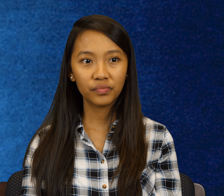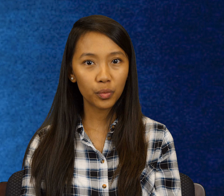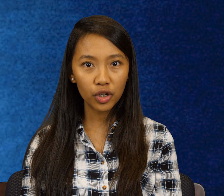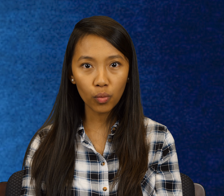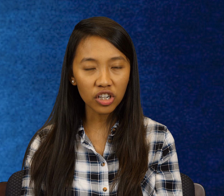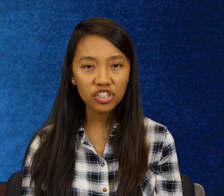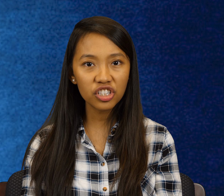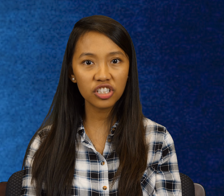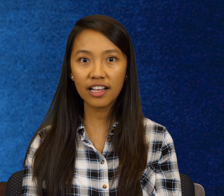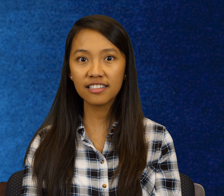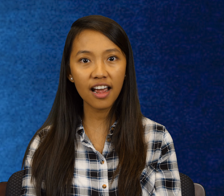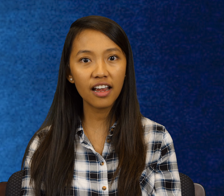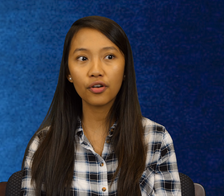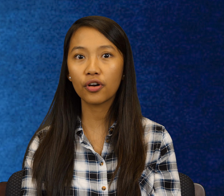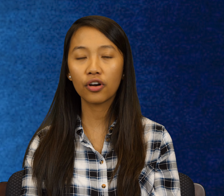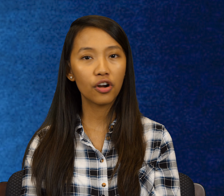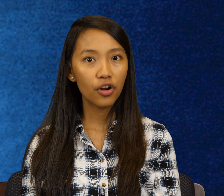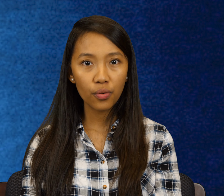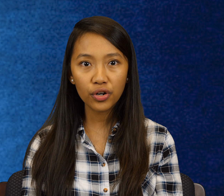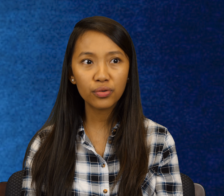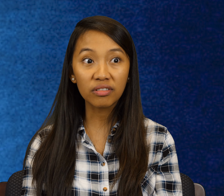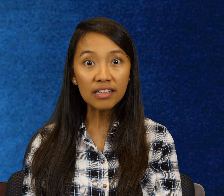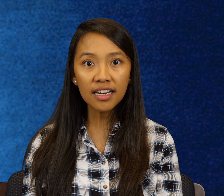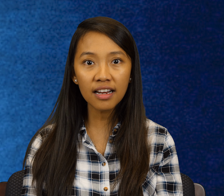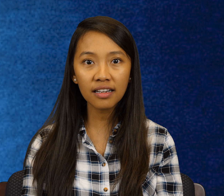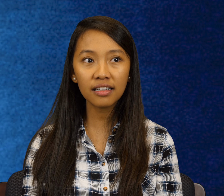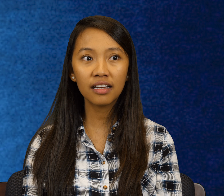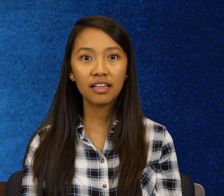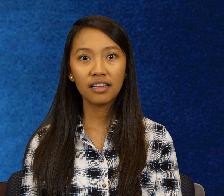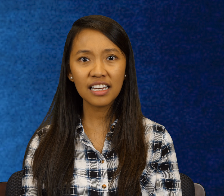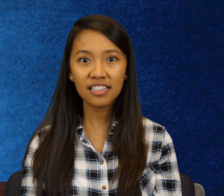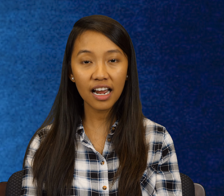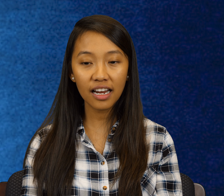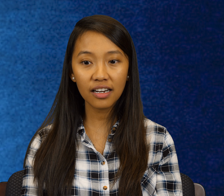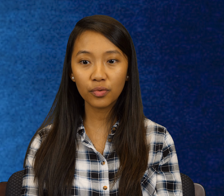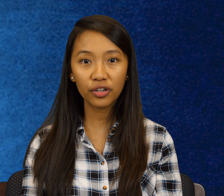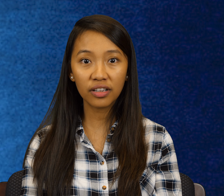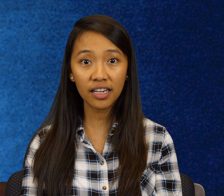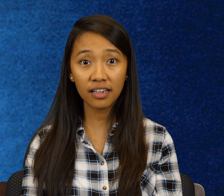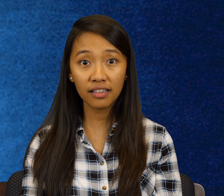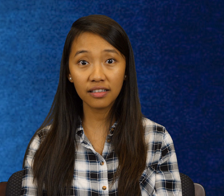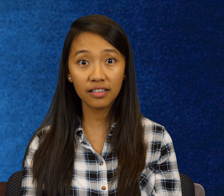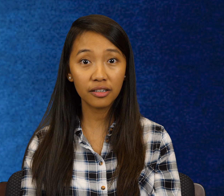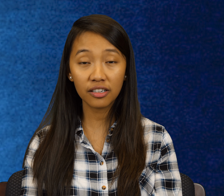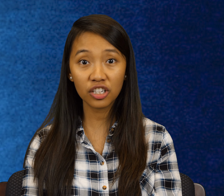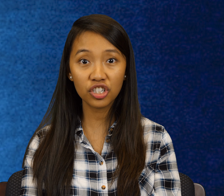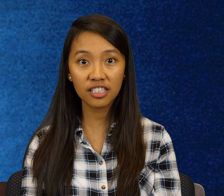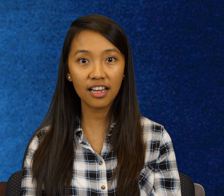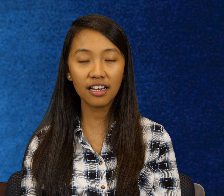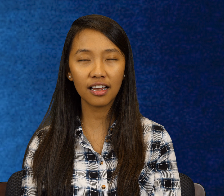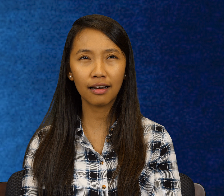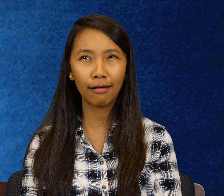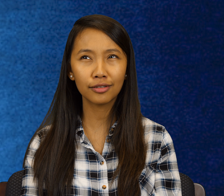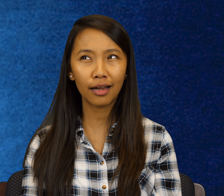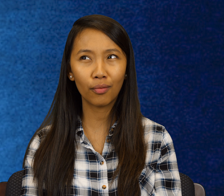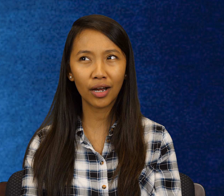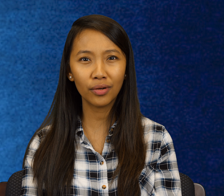were you washing dishes last night, or were you cleaning last night? Were you cleaning the kitchen sink?" And I was like, "Why would I